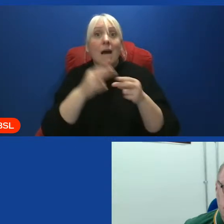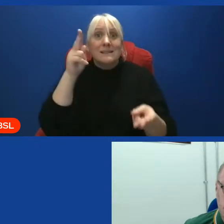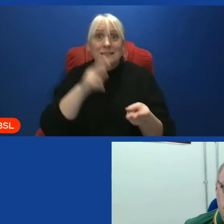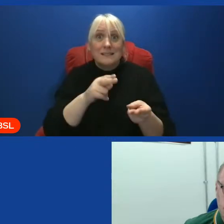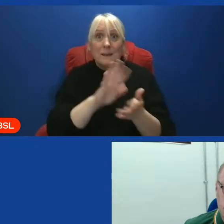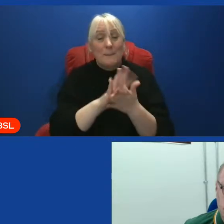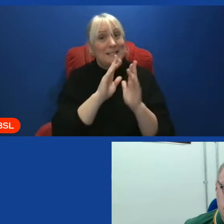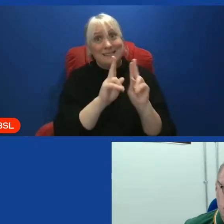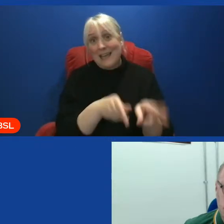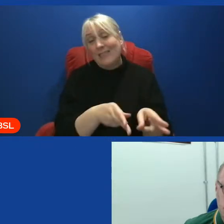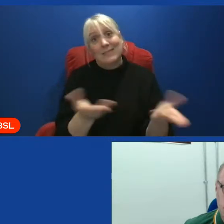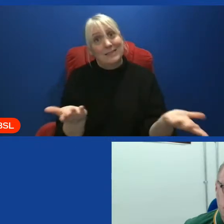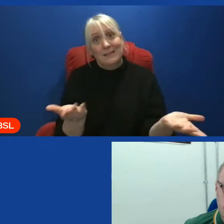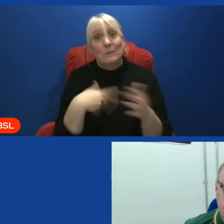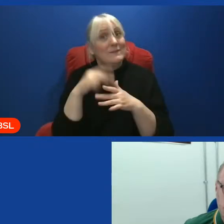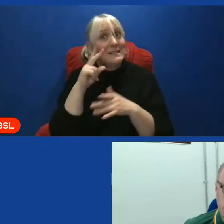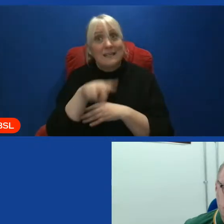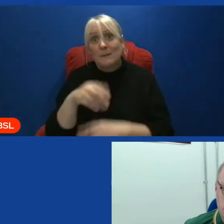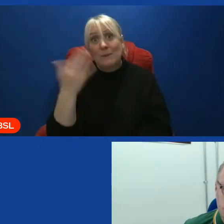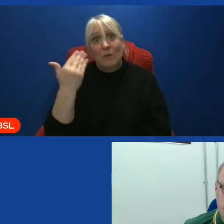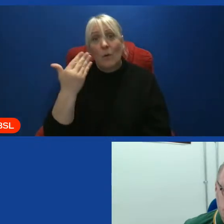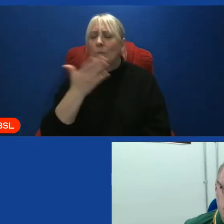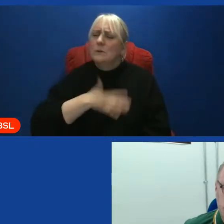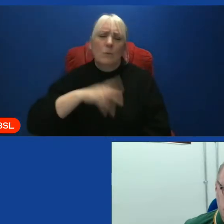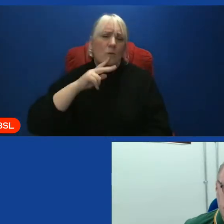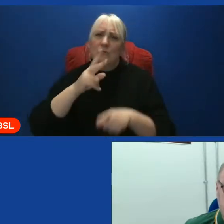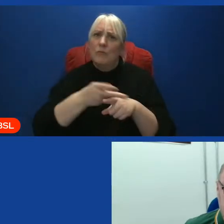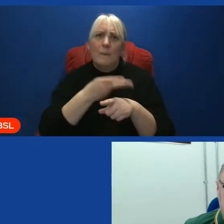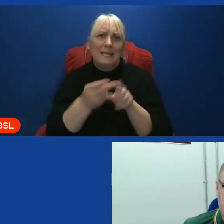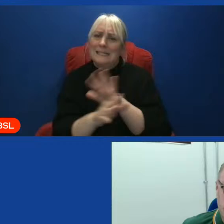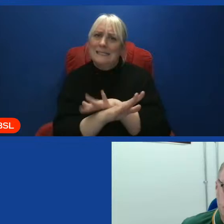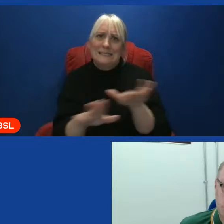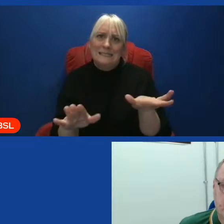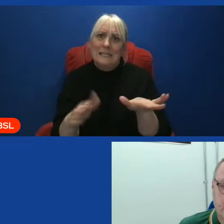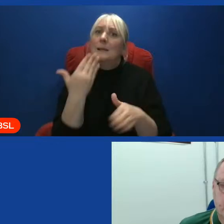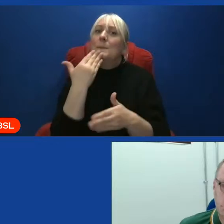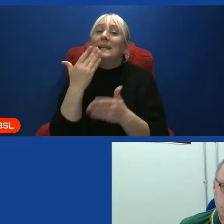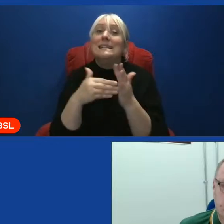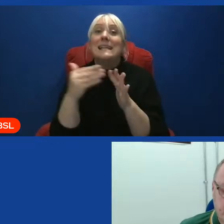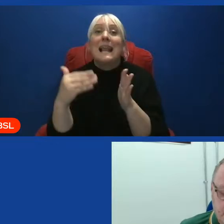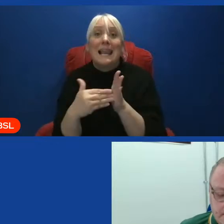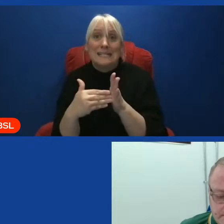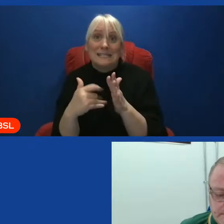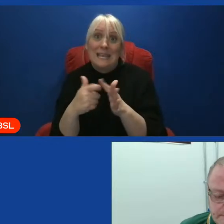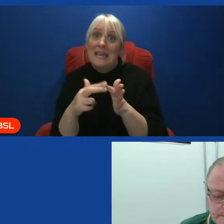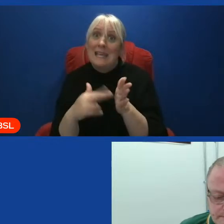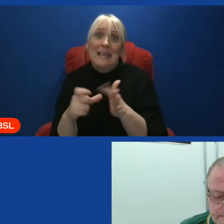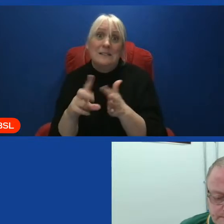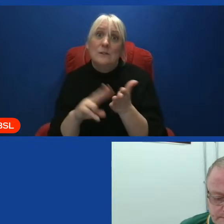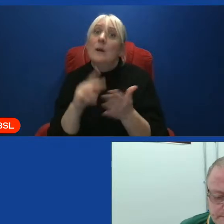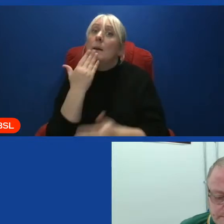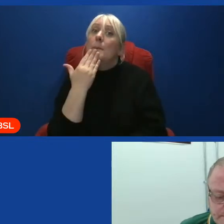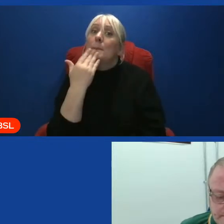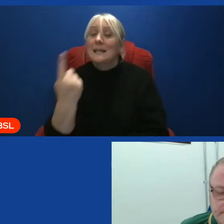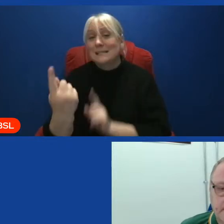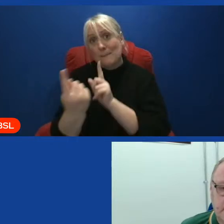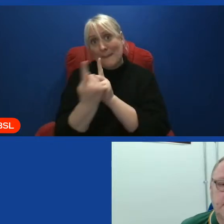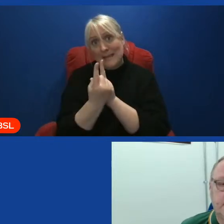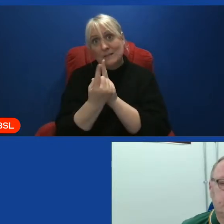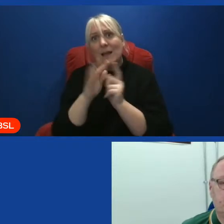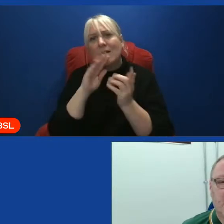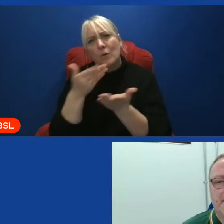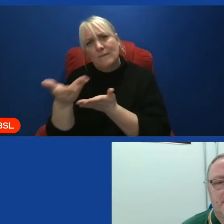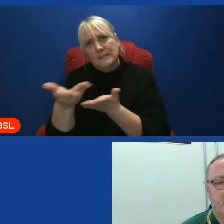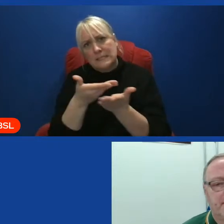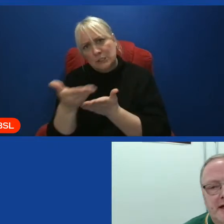people will die. We've seen it before, and we do not want to see that again. So please, to Liz Kendall, Liz, get around the table and let's have a conversation.